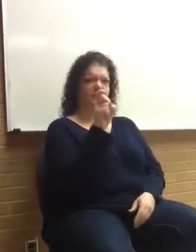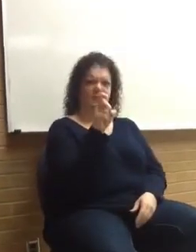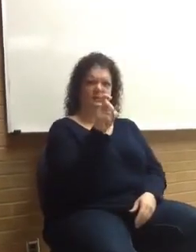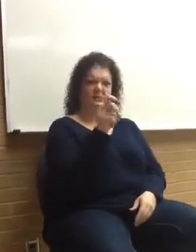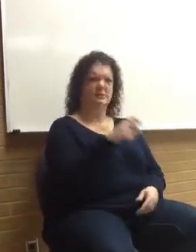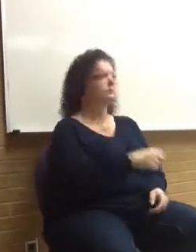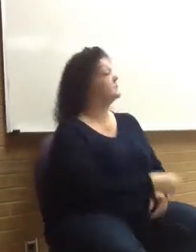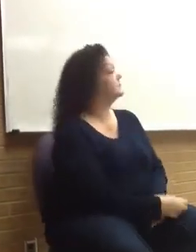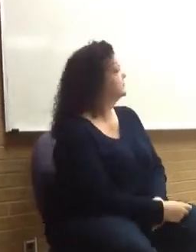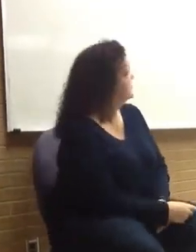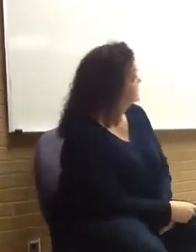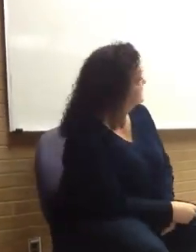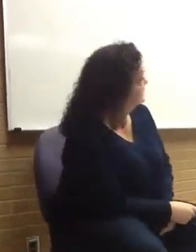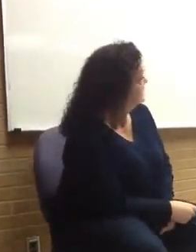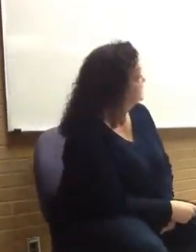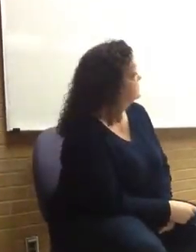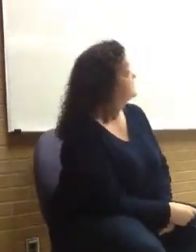Okay, that's fine. Very good answer. What else?